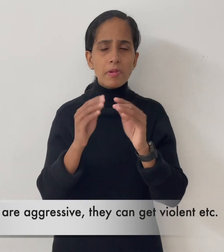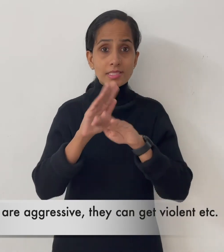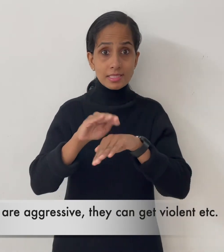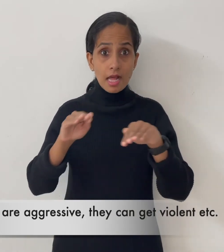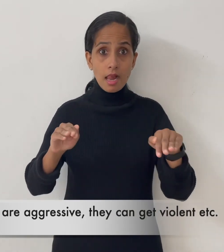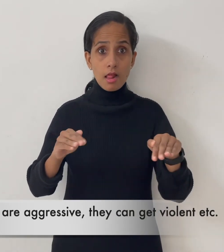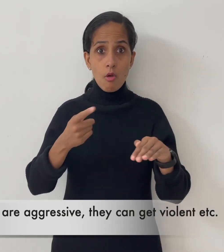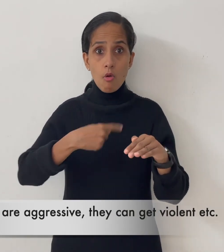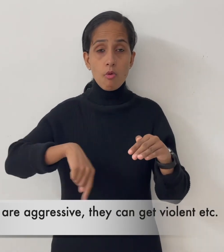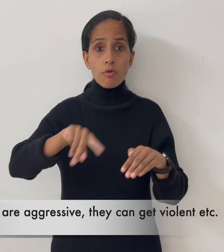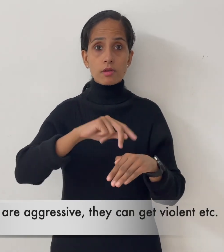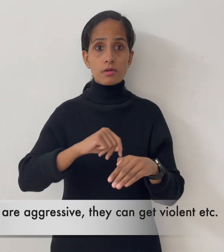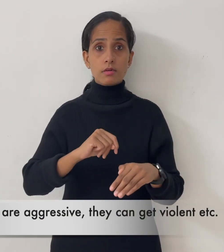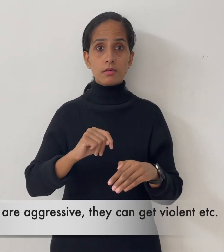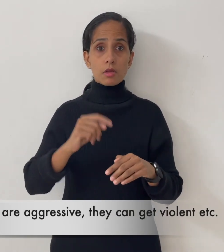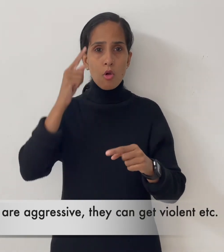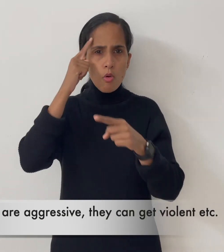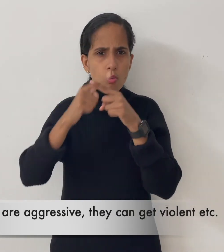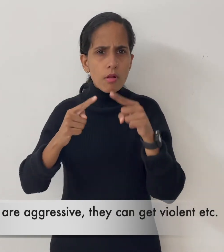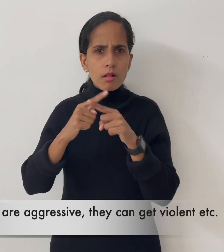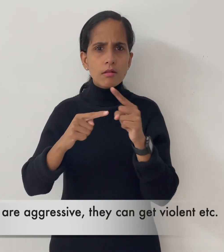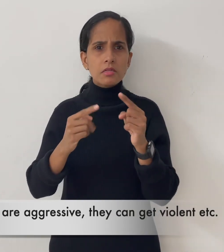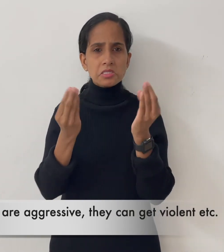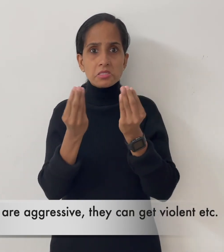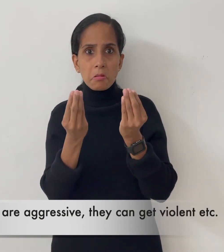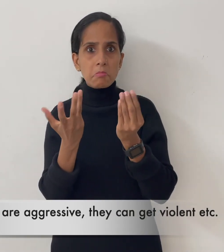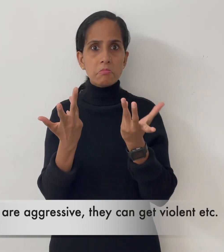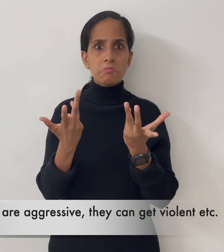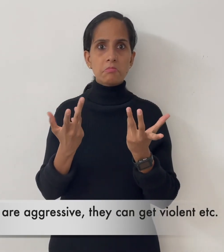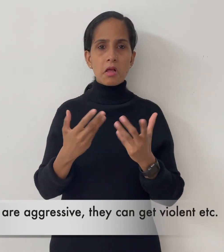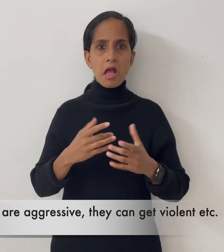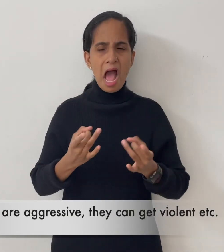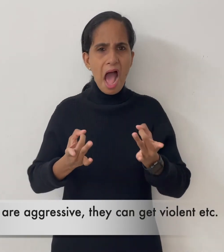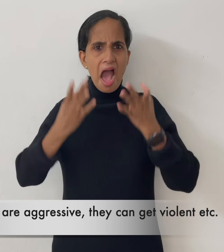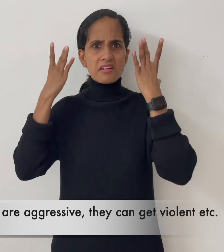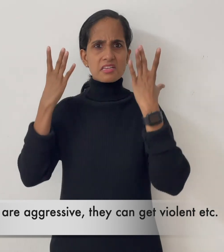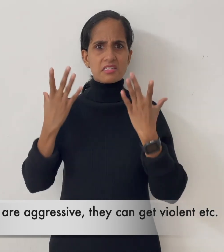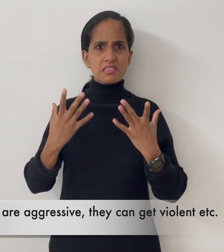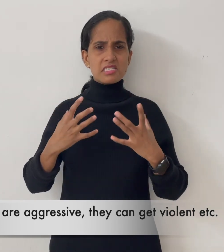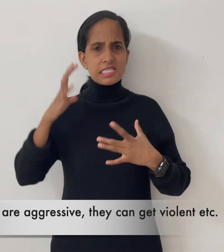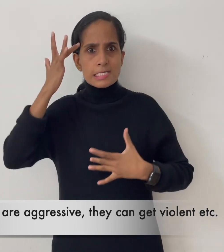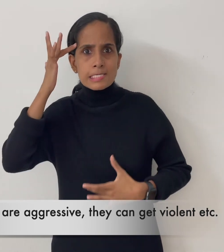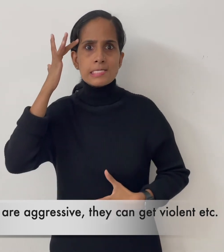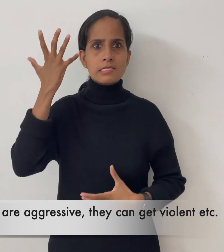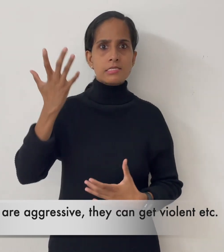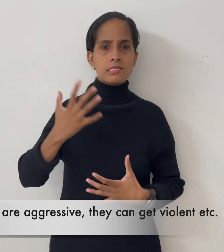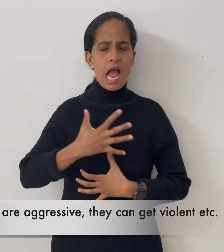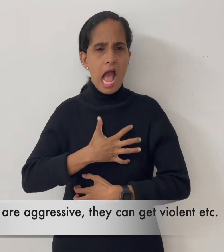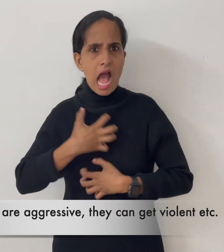Children with autism are aggressive. They can get violent, etc.